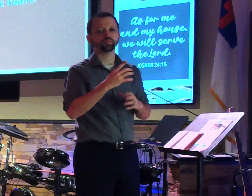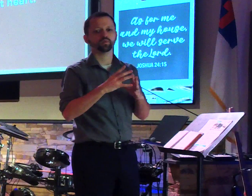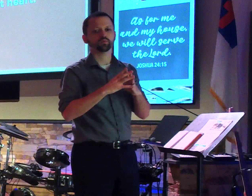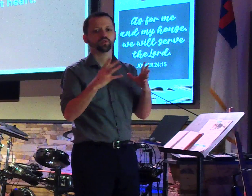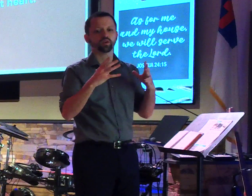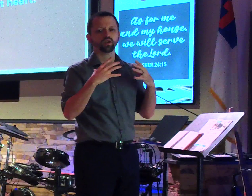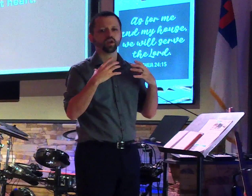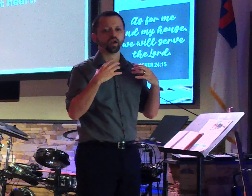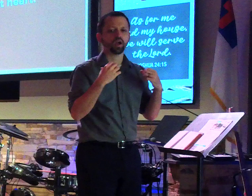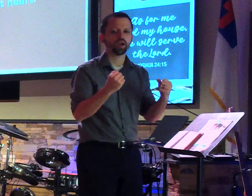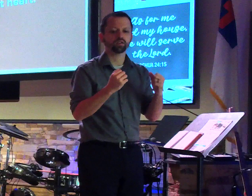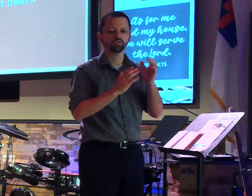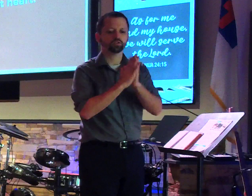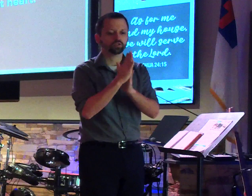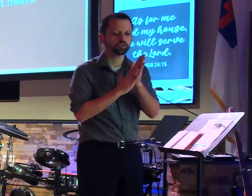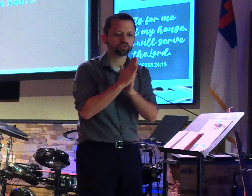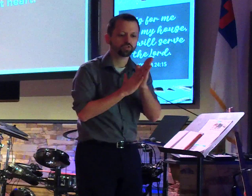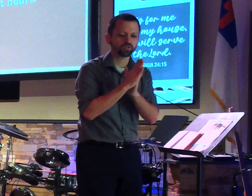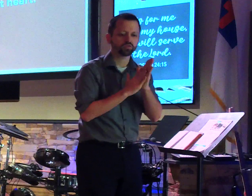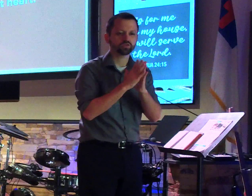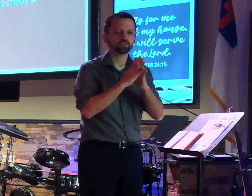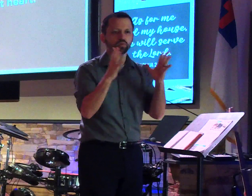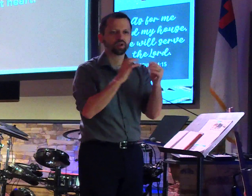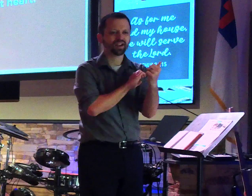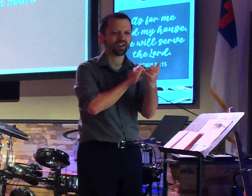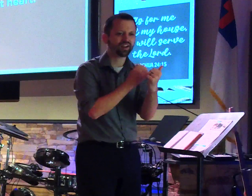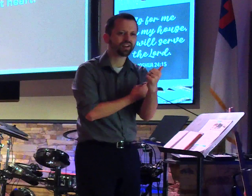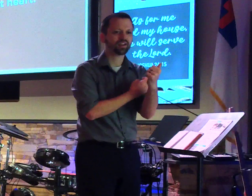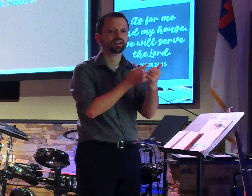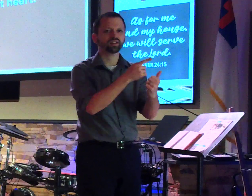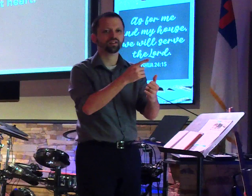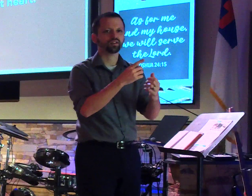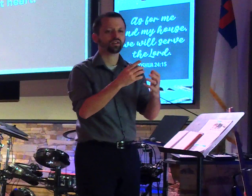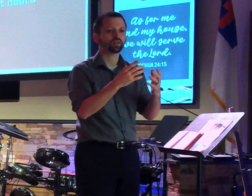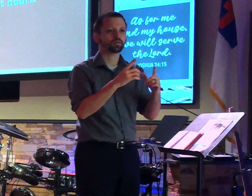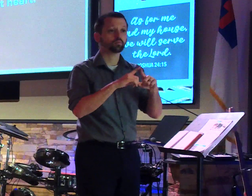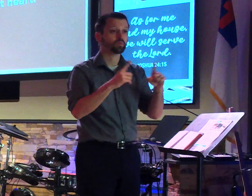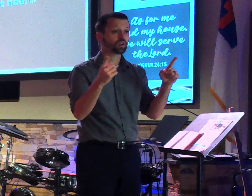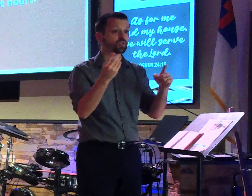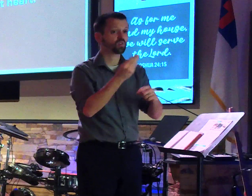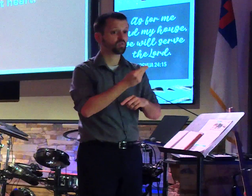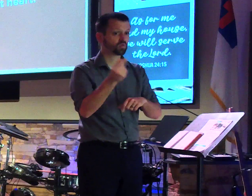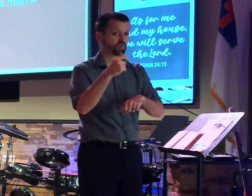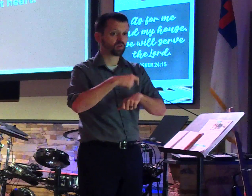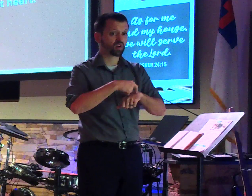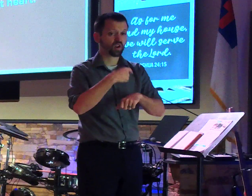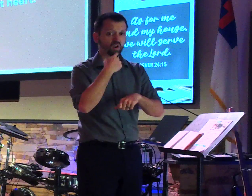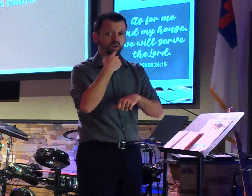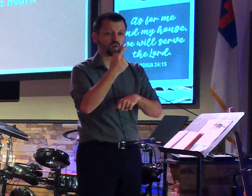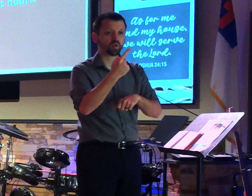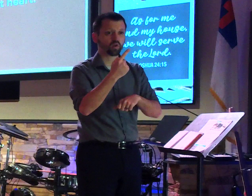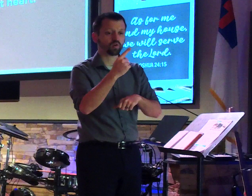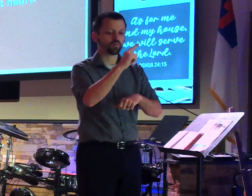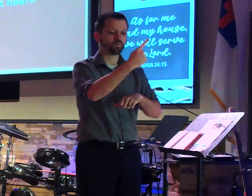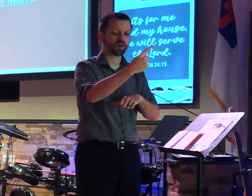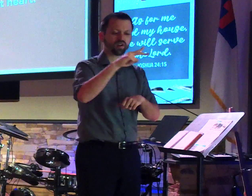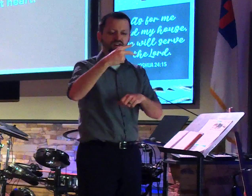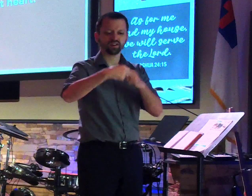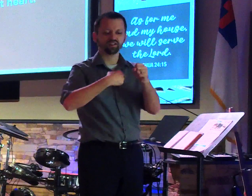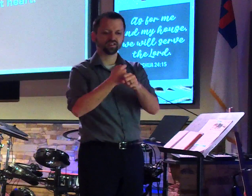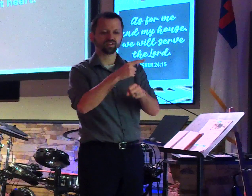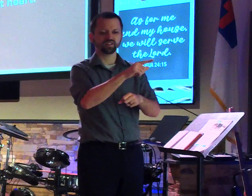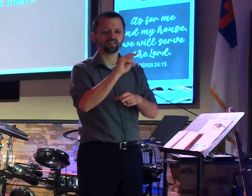extremely energetic. She's got so much energy. And she's been very healthy. There's been a couple times, I told you about the first 2 years of our marriage when she got